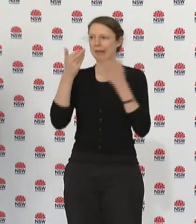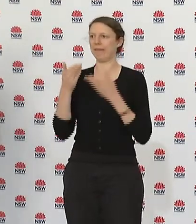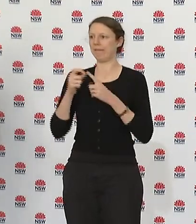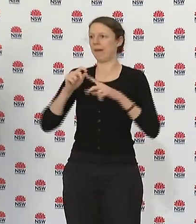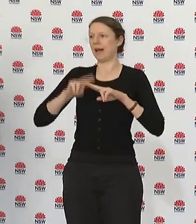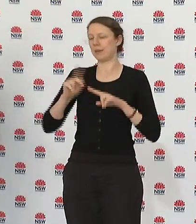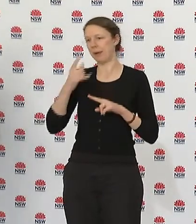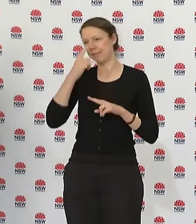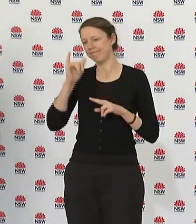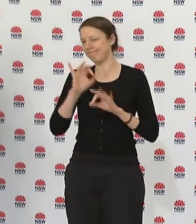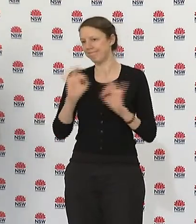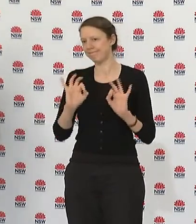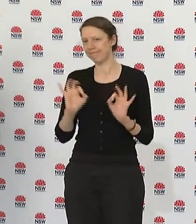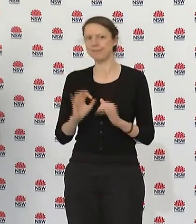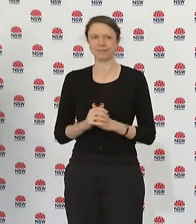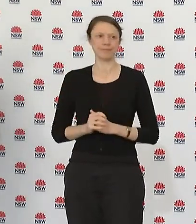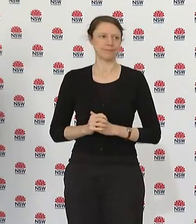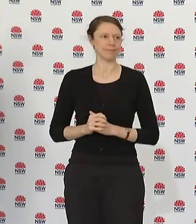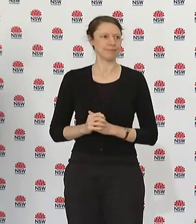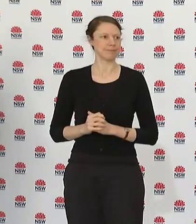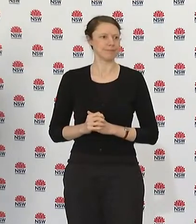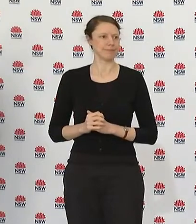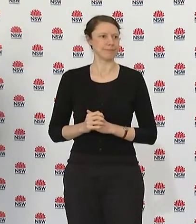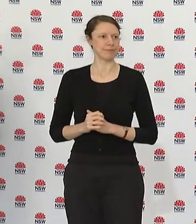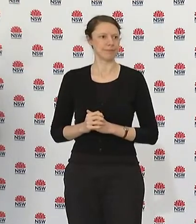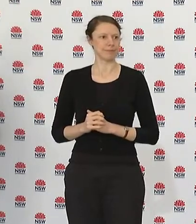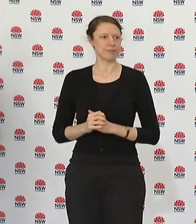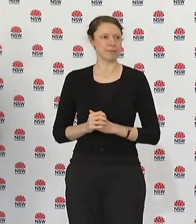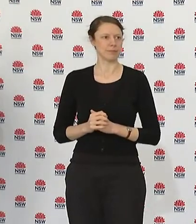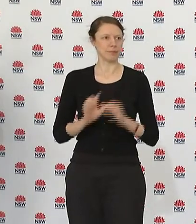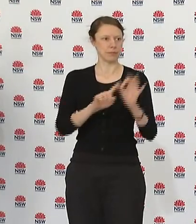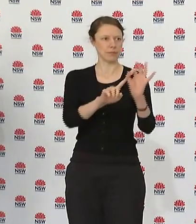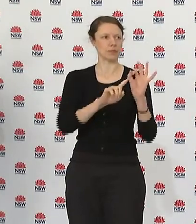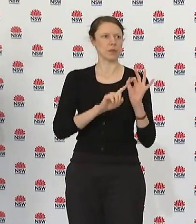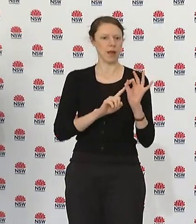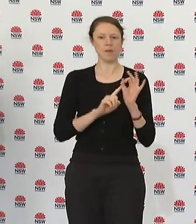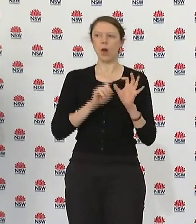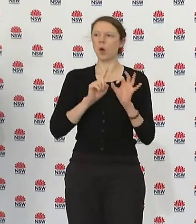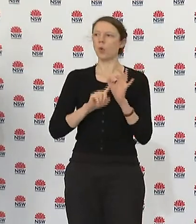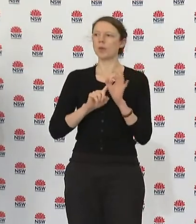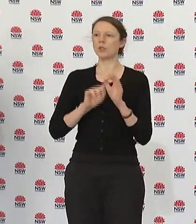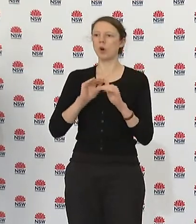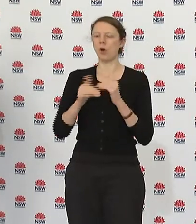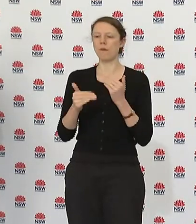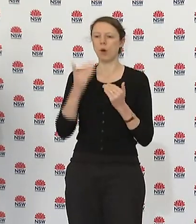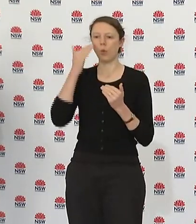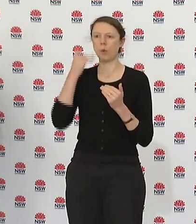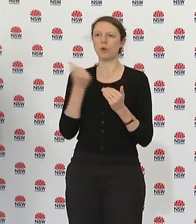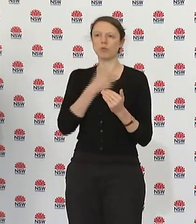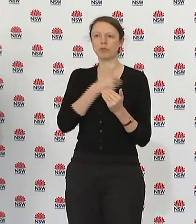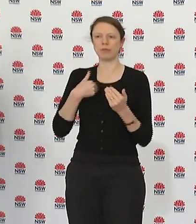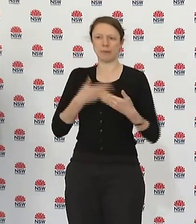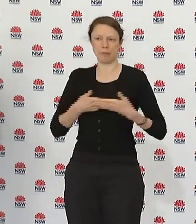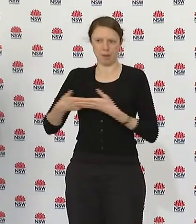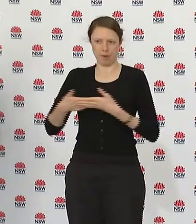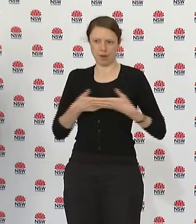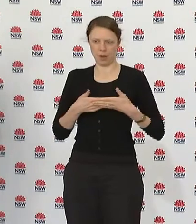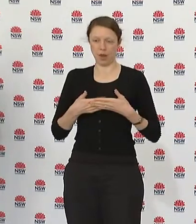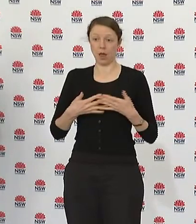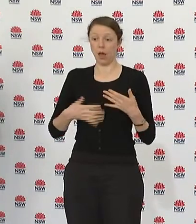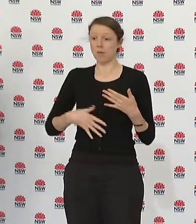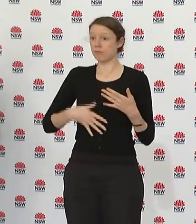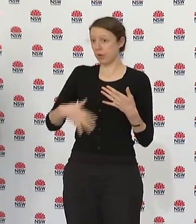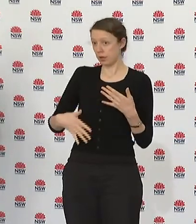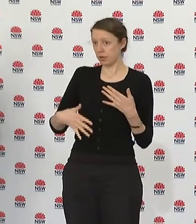about the national stockpile? Sorry, I'll come to you, Lizzie. Just do Ursula. What about breastfeeding women? There was a question yesterday about this, but so pregnant women are supposed to have